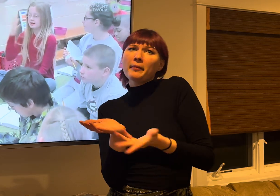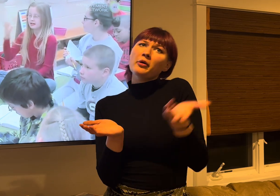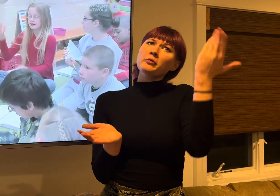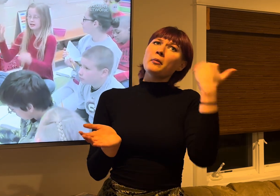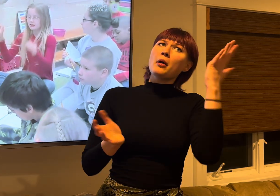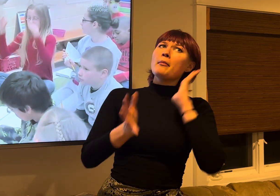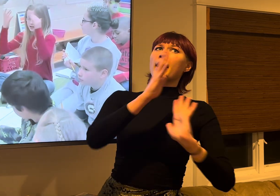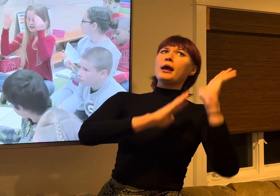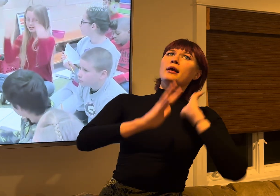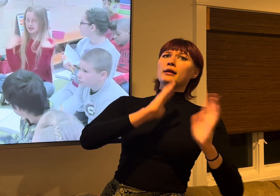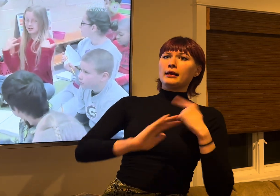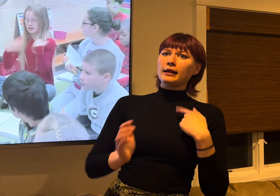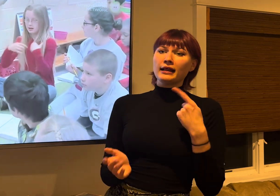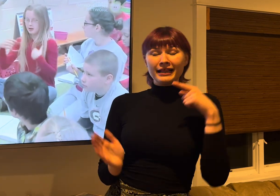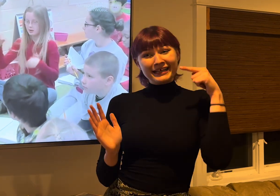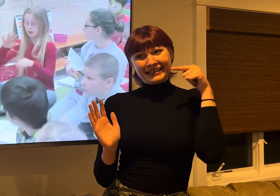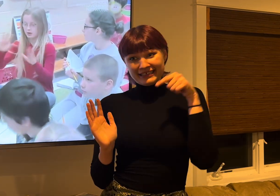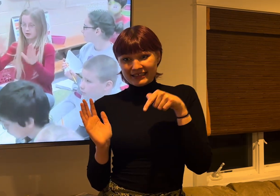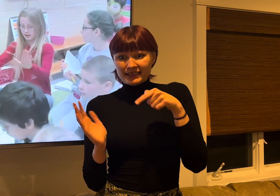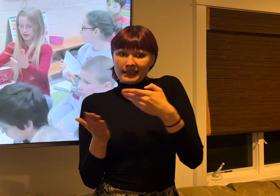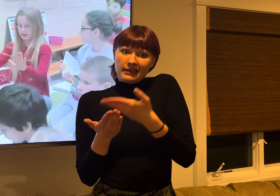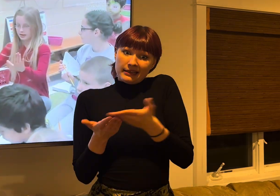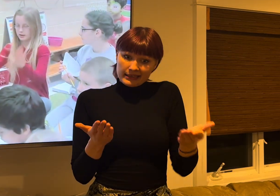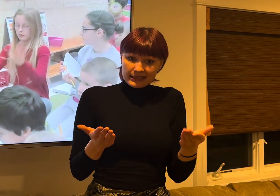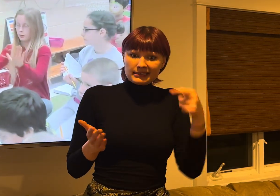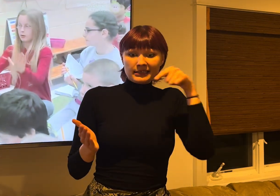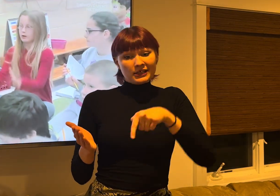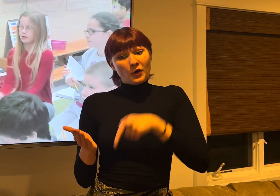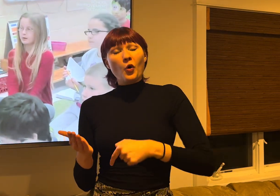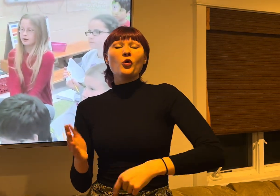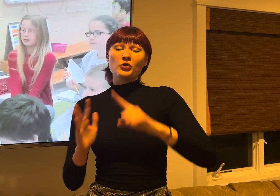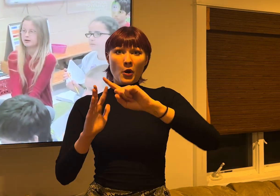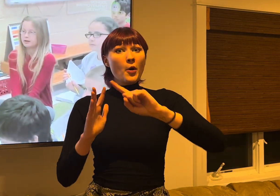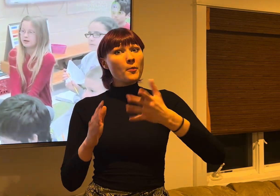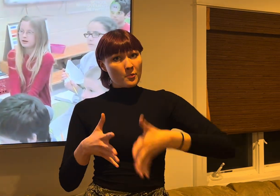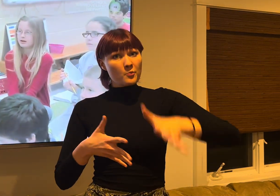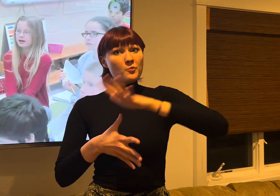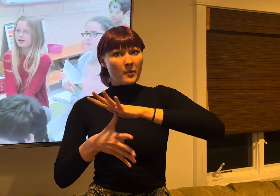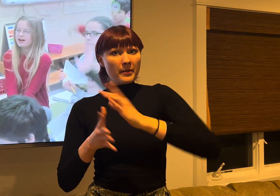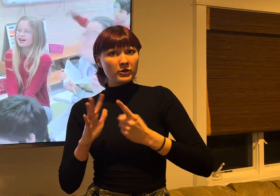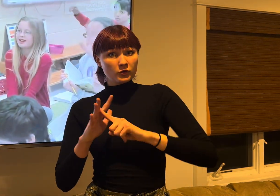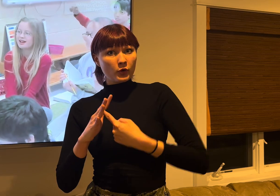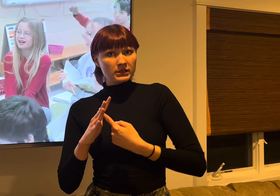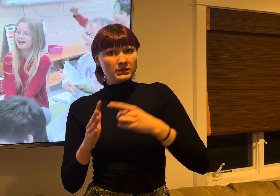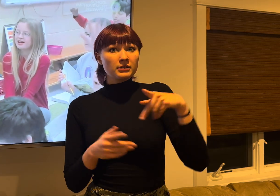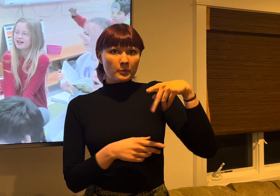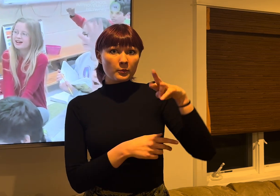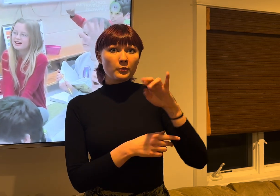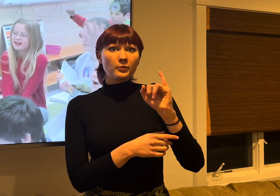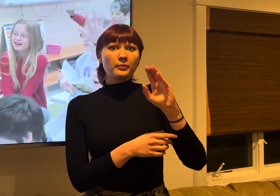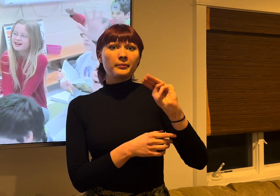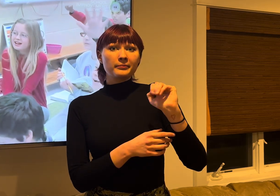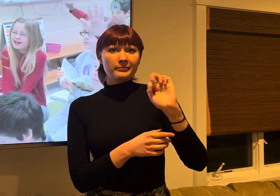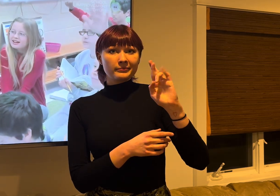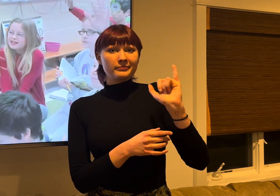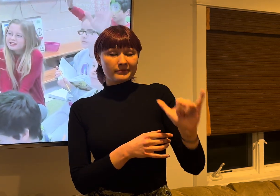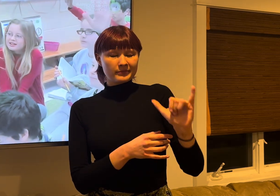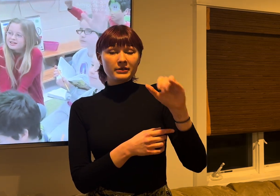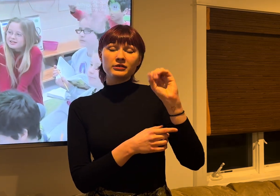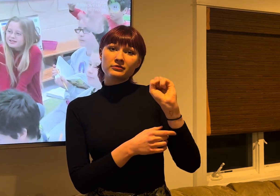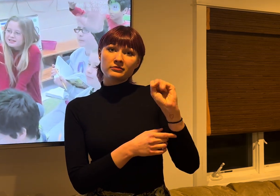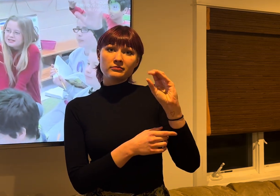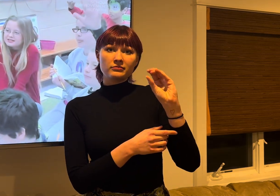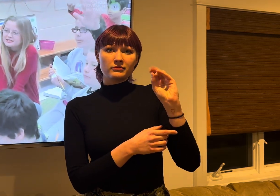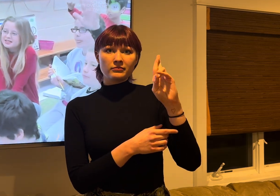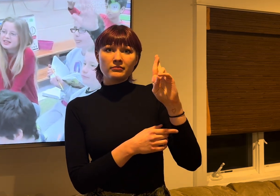like standing there or in like war or. What do we call that? When we're looking at a picture of